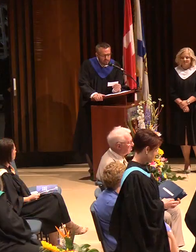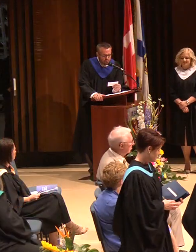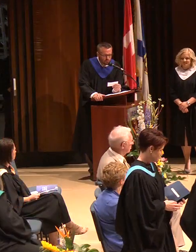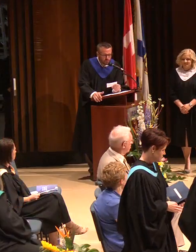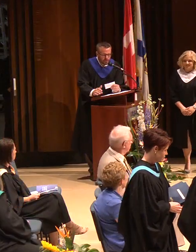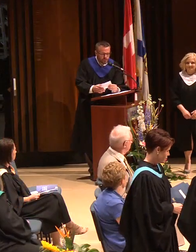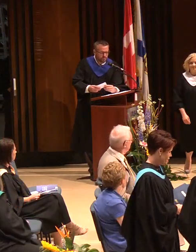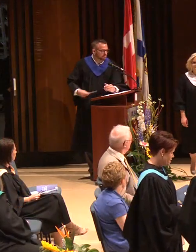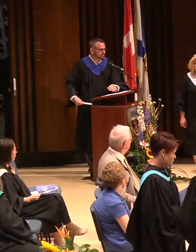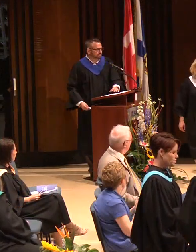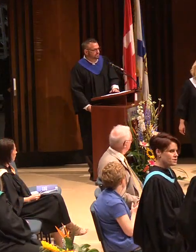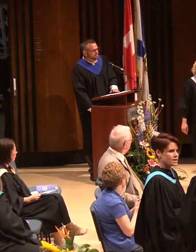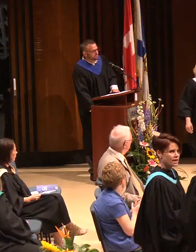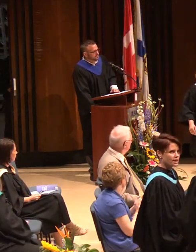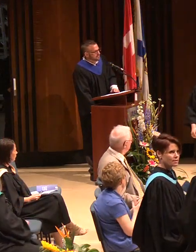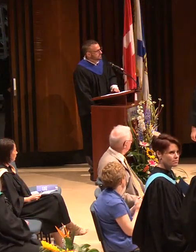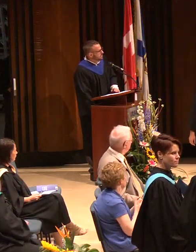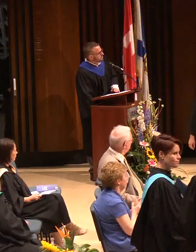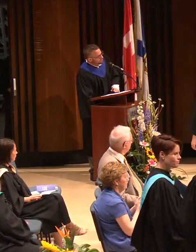Christiana Strobridge.